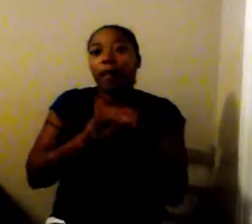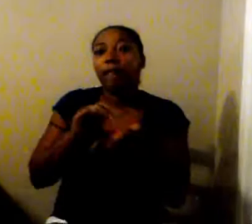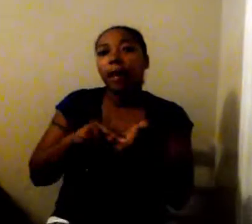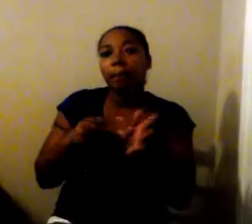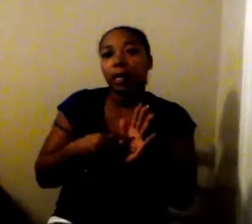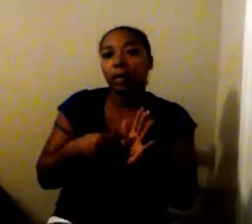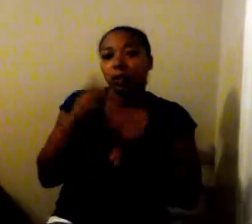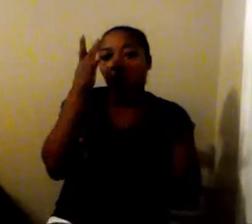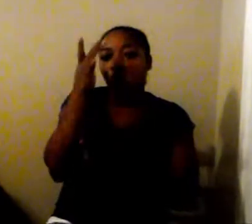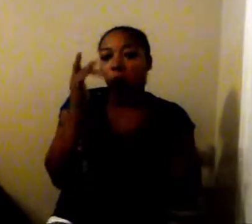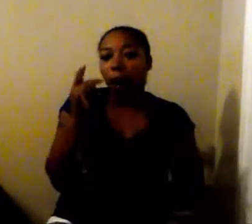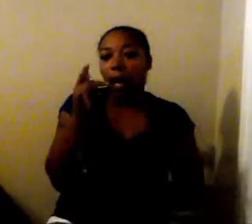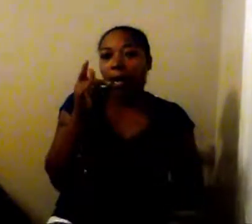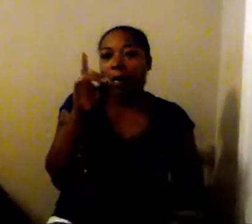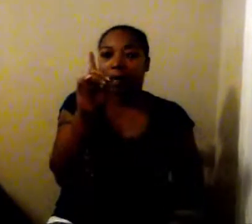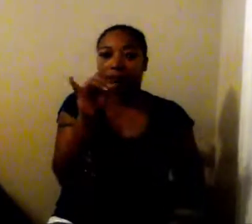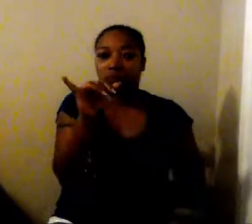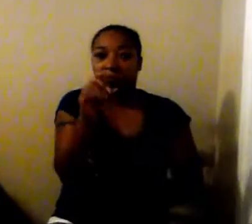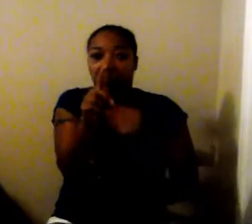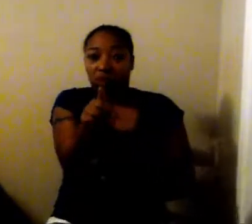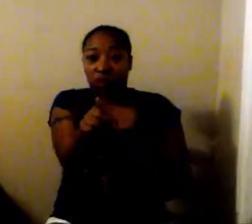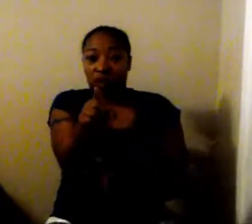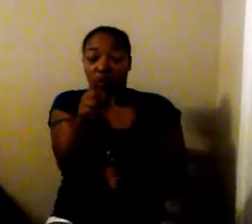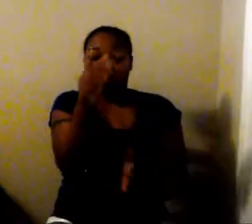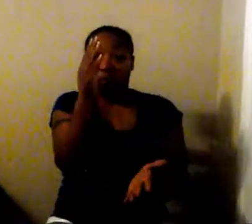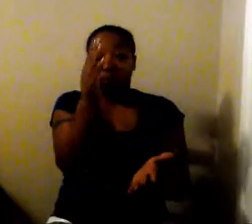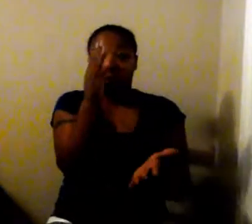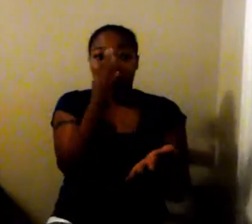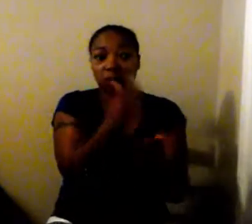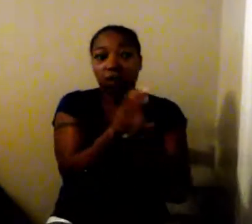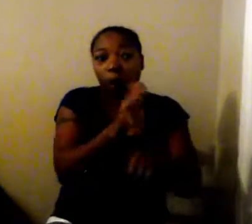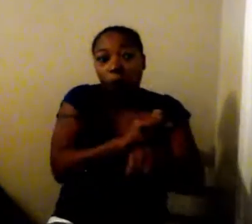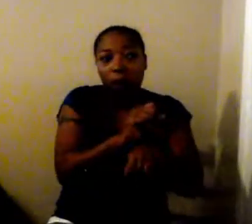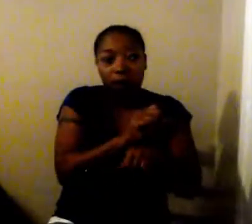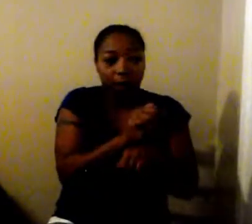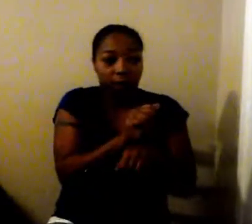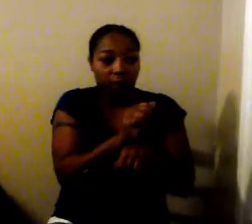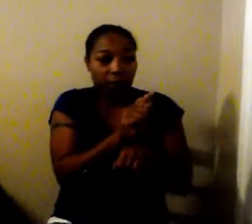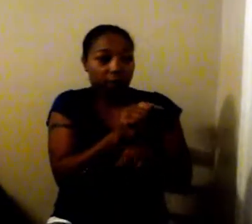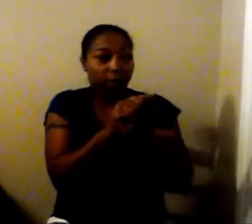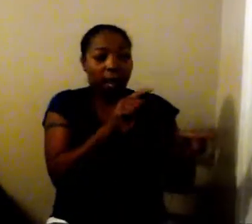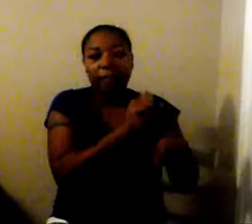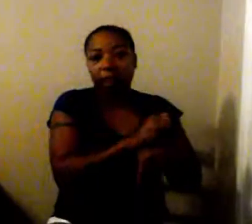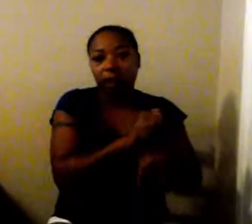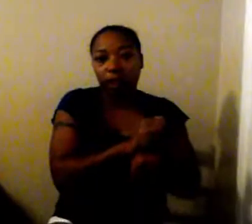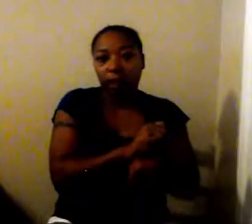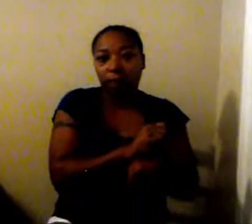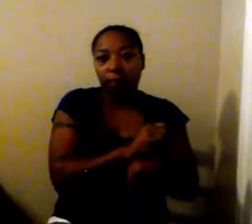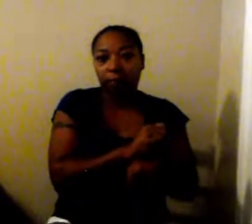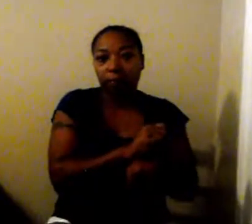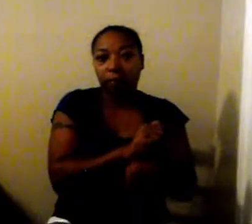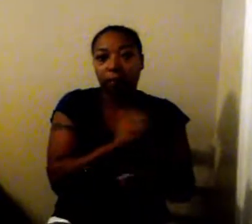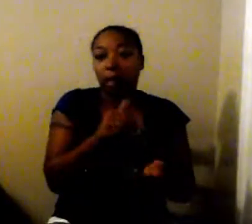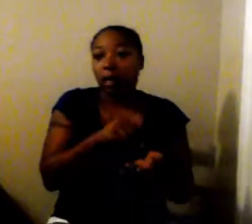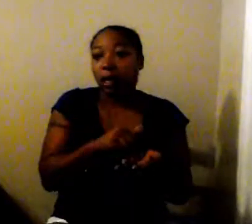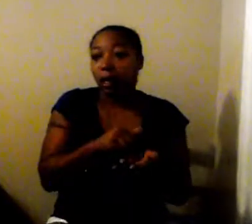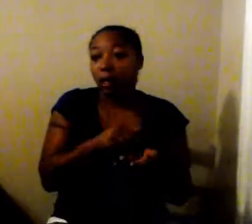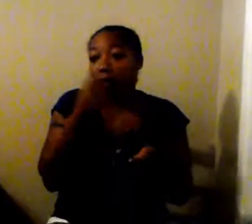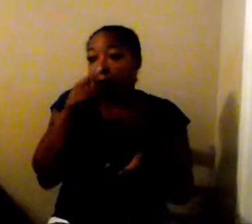That means, why did you stop working at that job? Again,